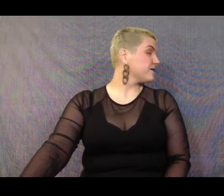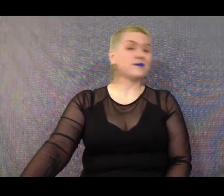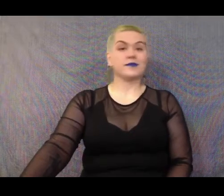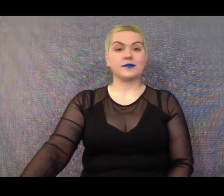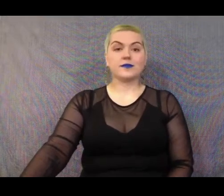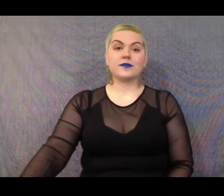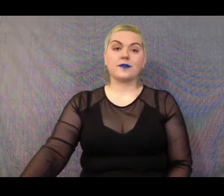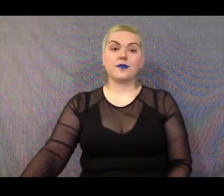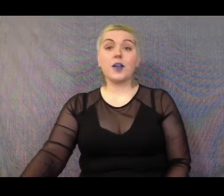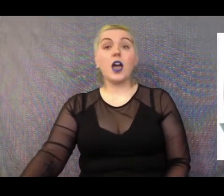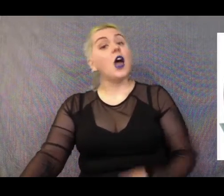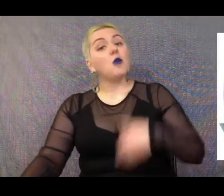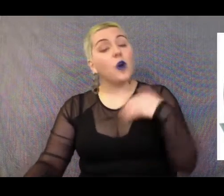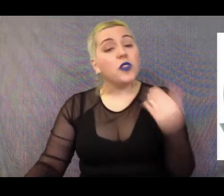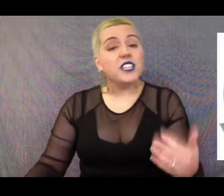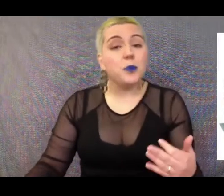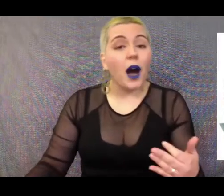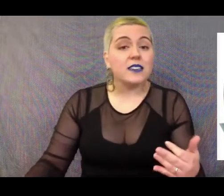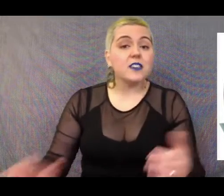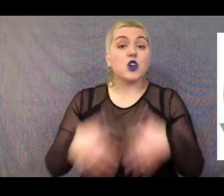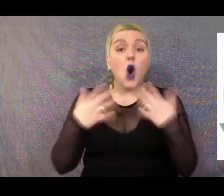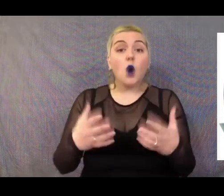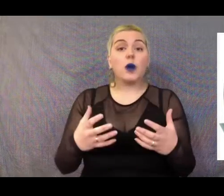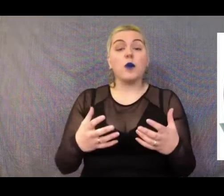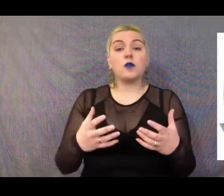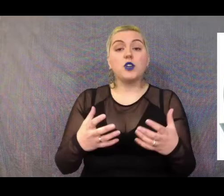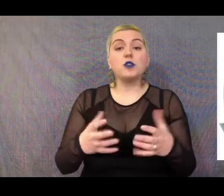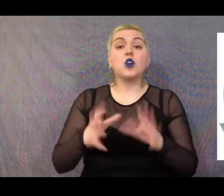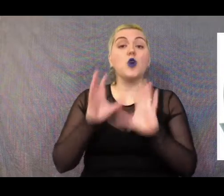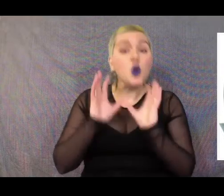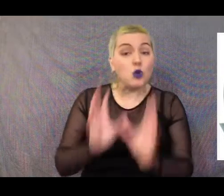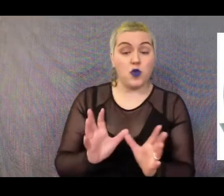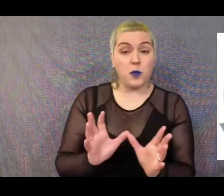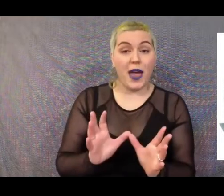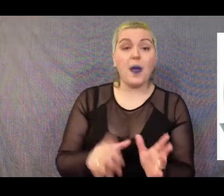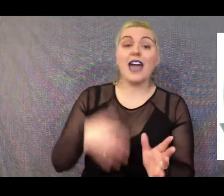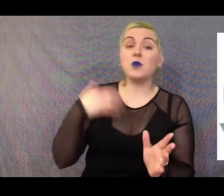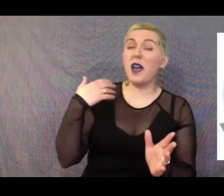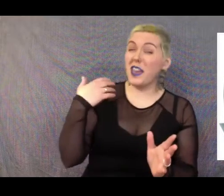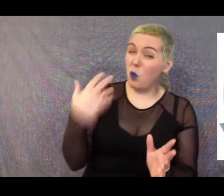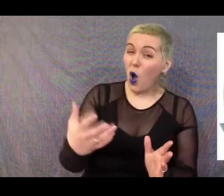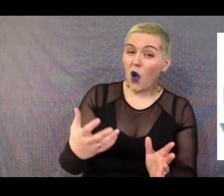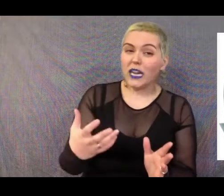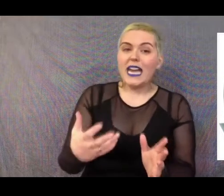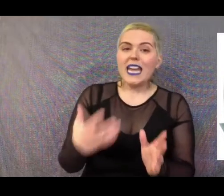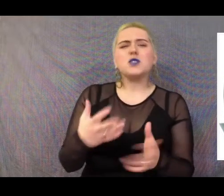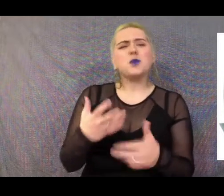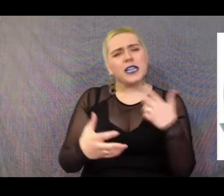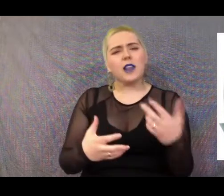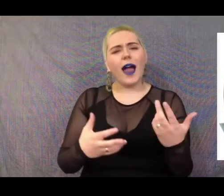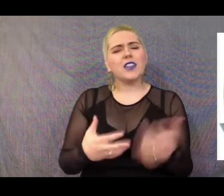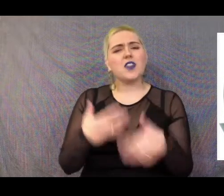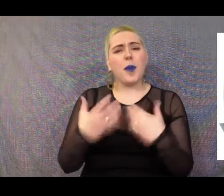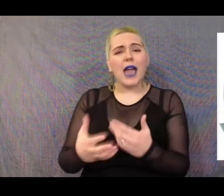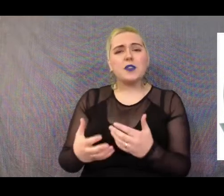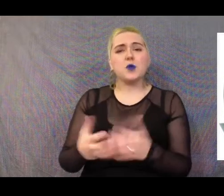female first authors. With all these biases occurring when reviewers know who wrote the paper and where they work, it's pretty